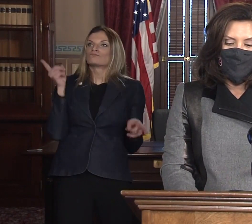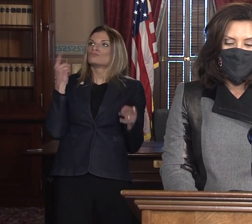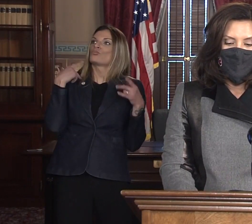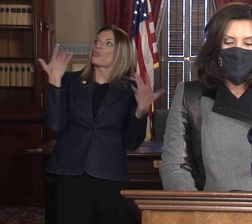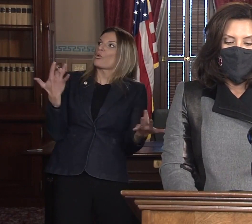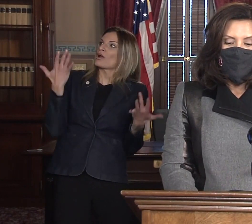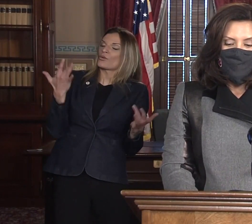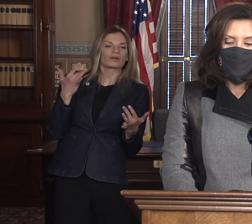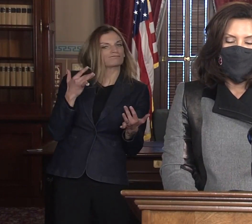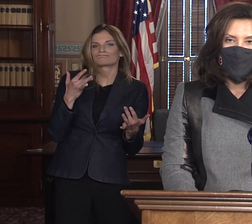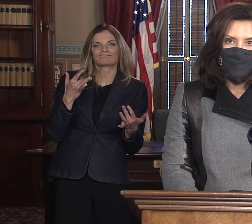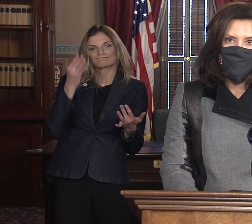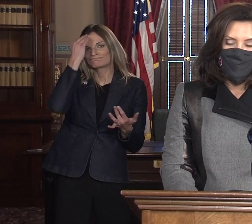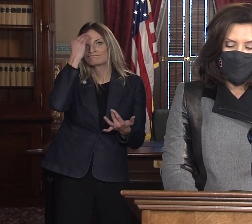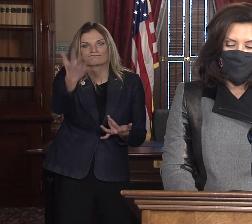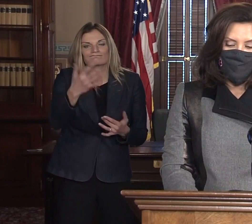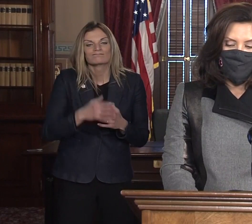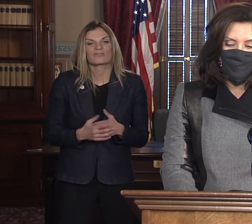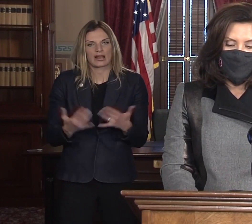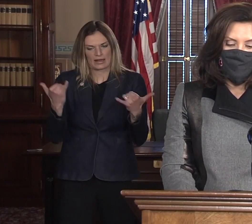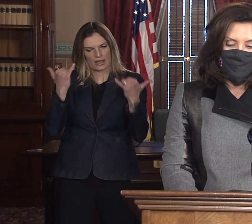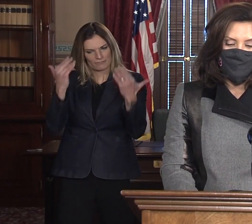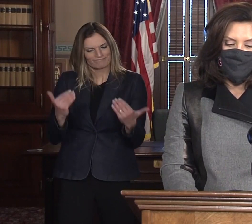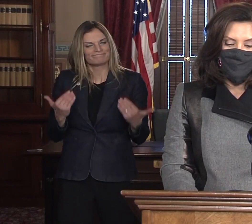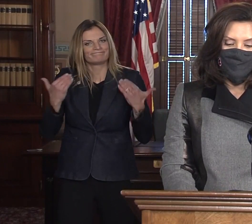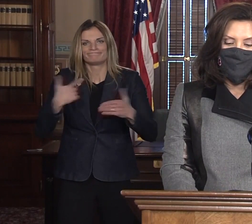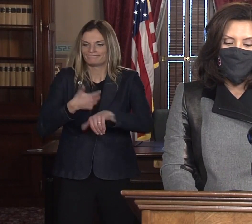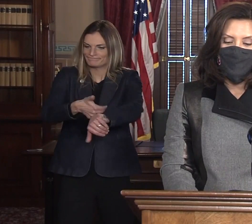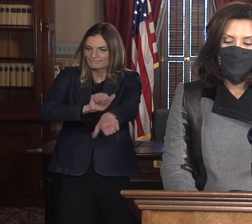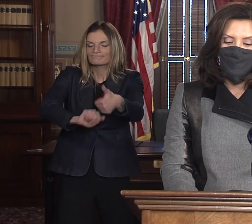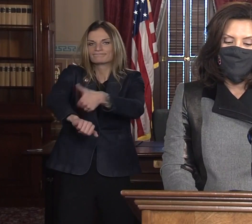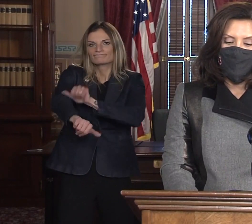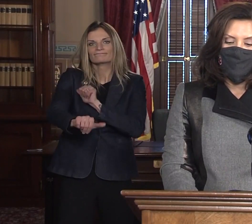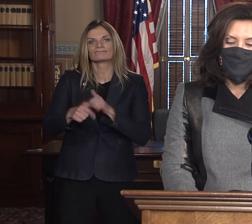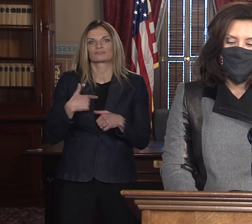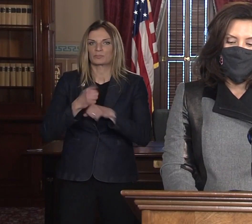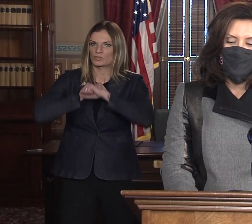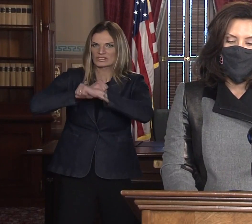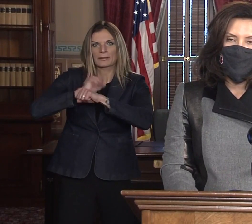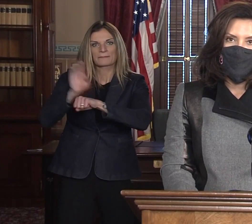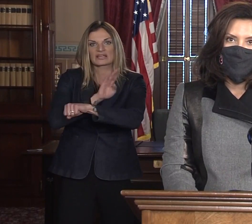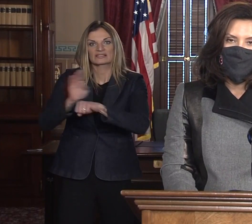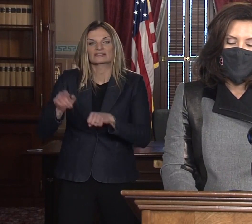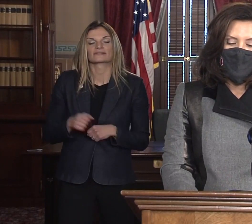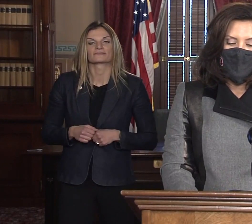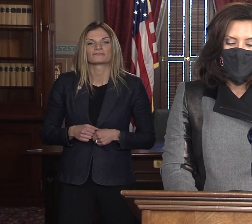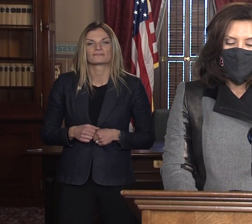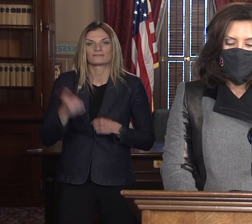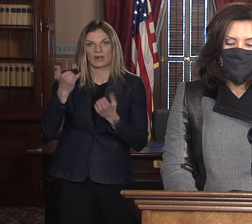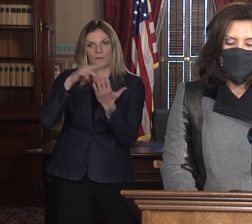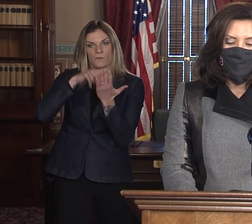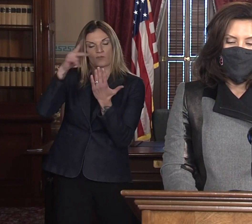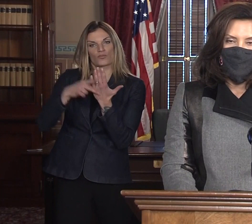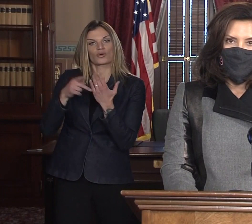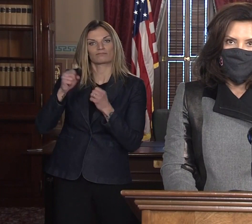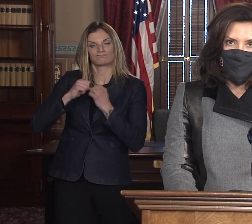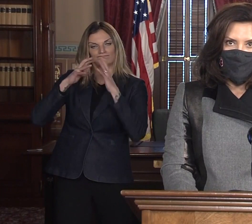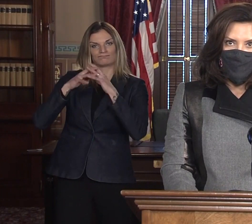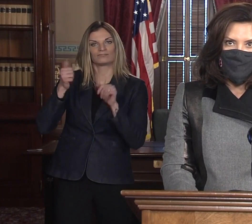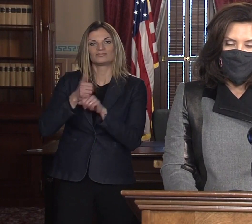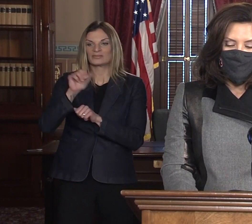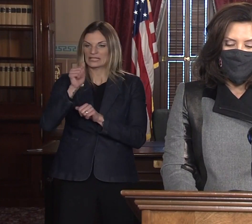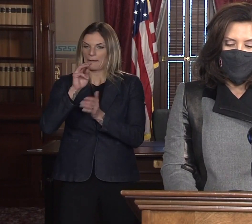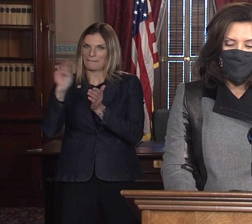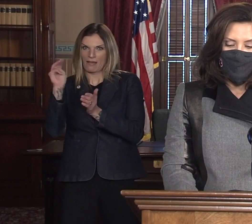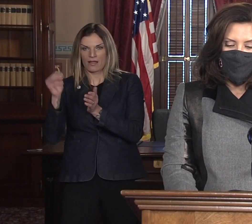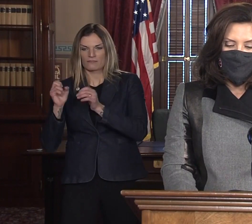together. We're taking action now to protect businesses. The Michigan Small Business Relief Program awarded $10 million in